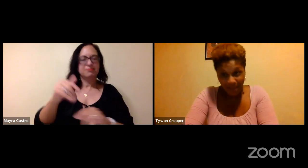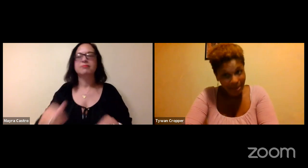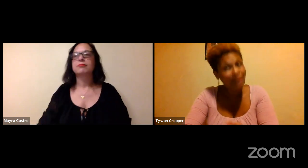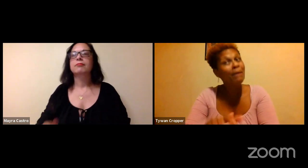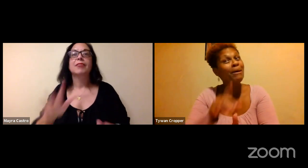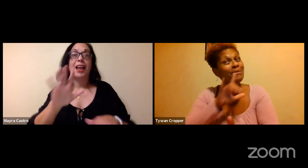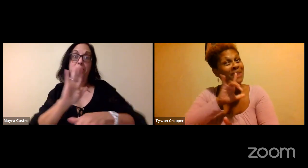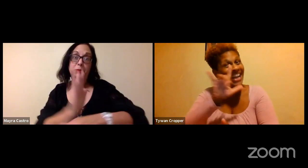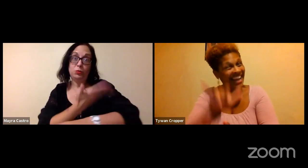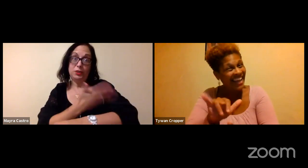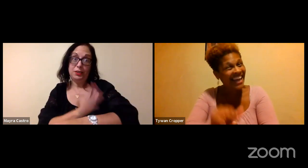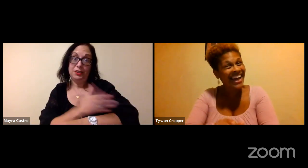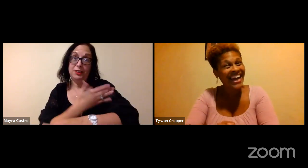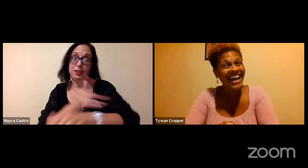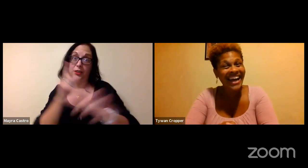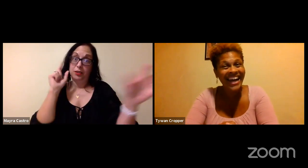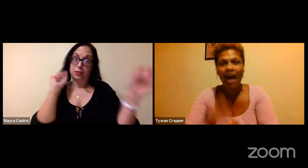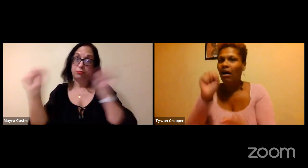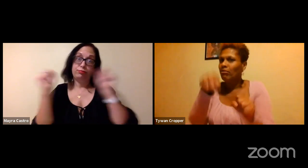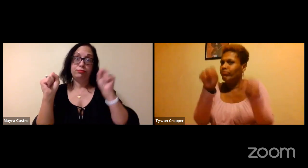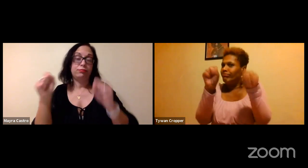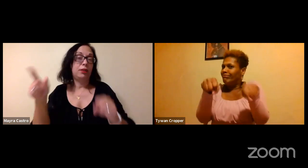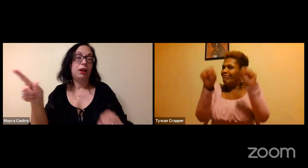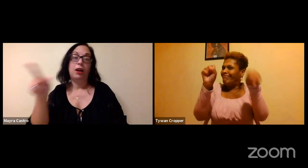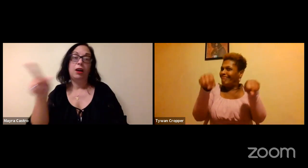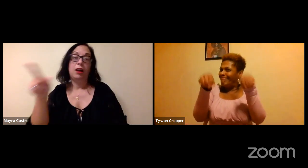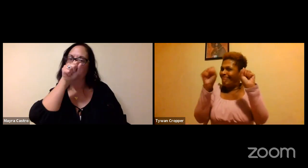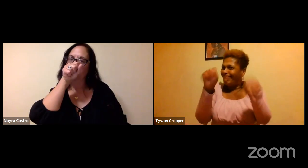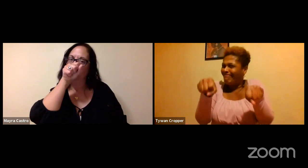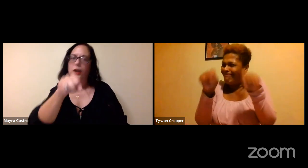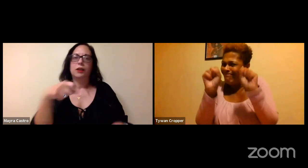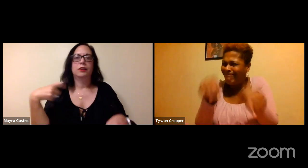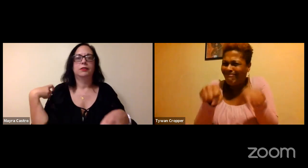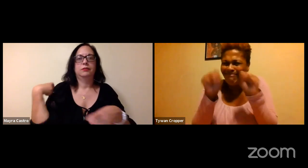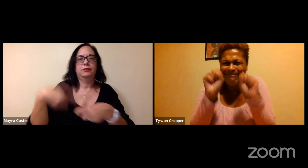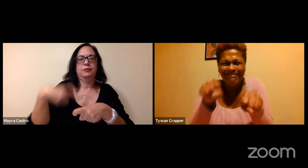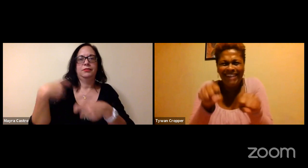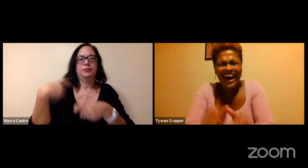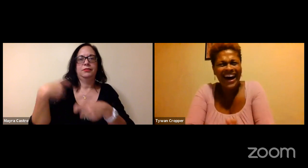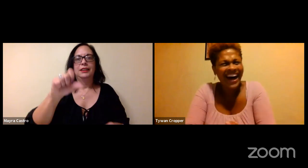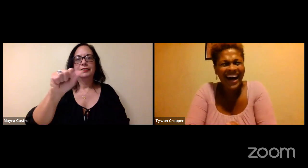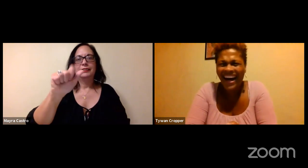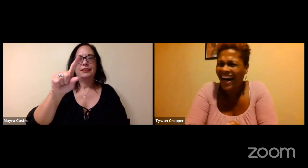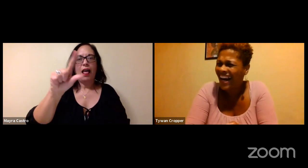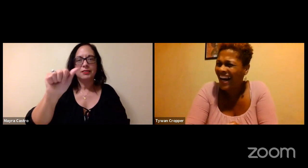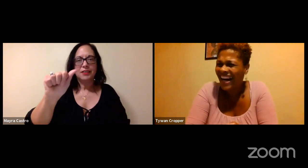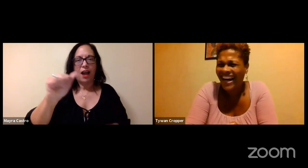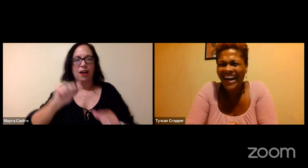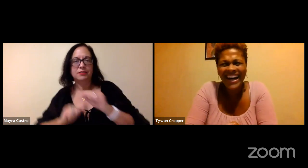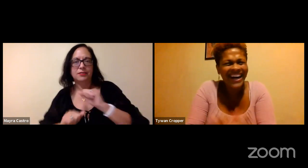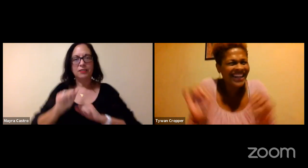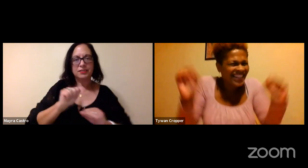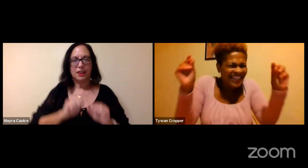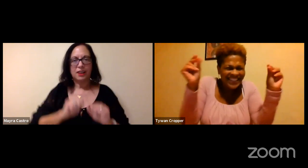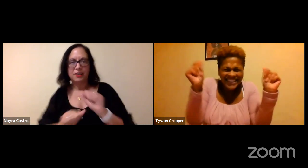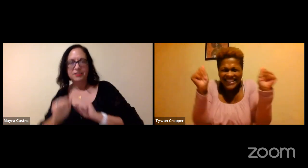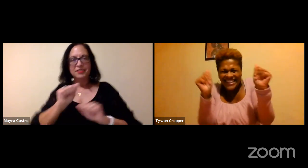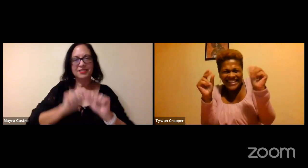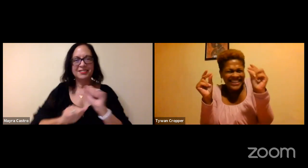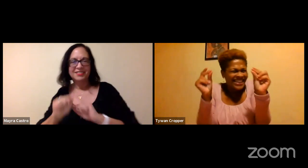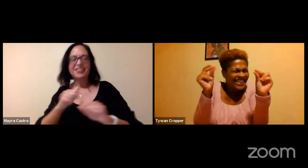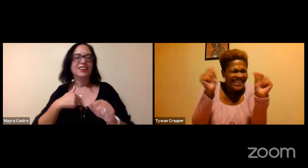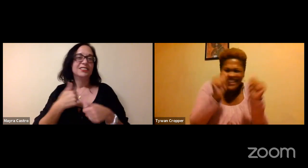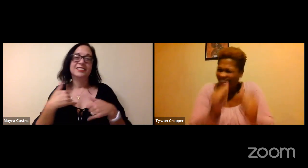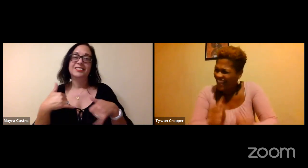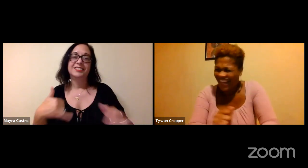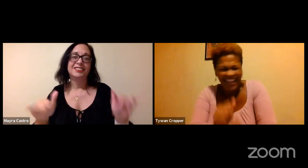you know, visual games. The music, oh my God. Yes. Love me some Hispanic music. Give me